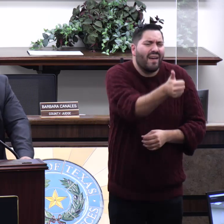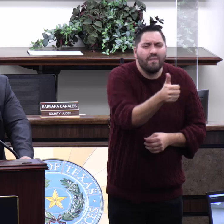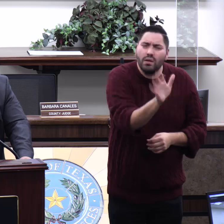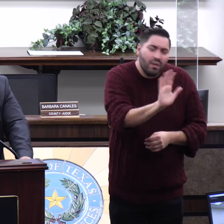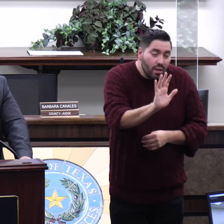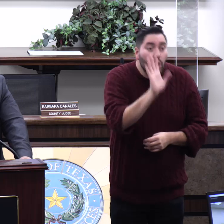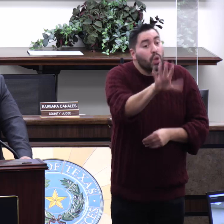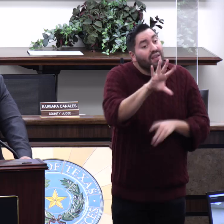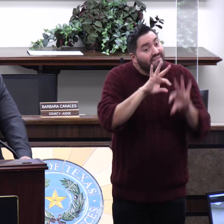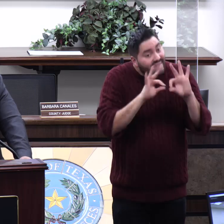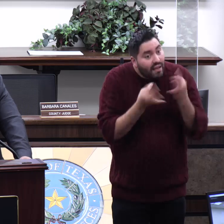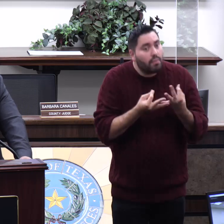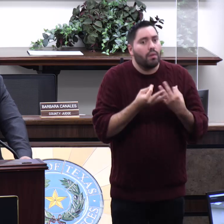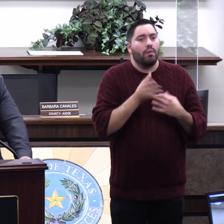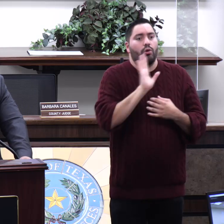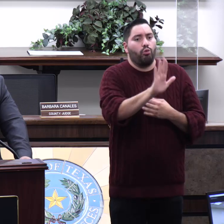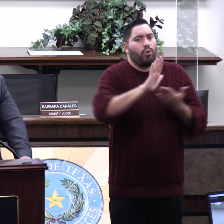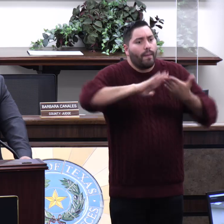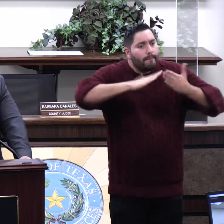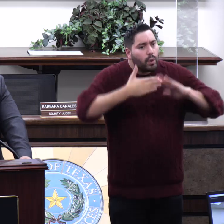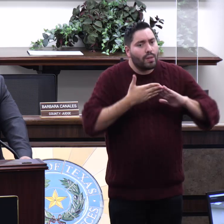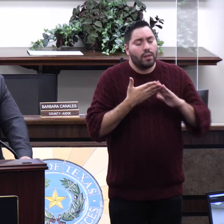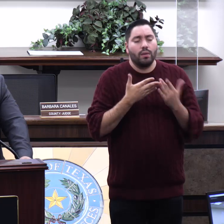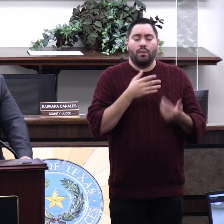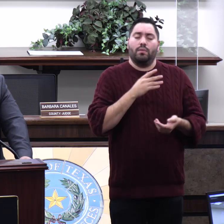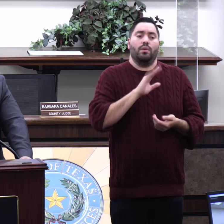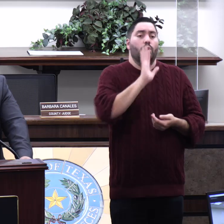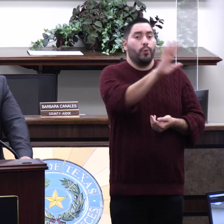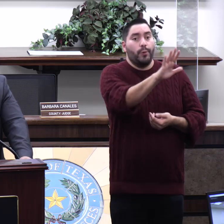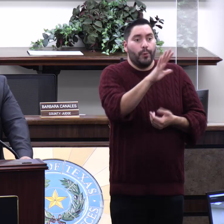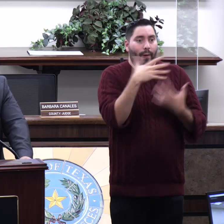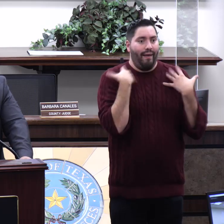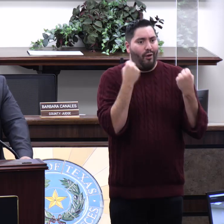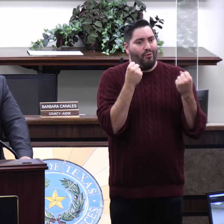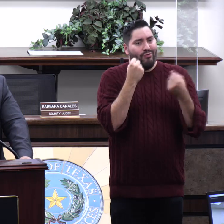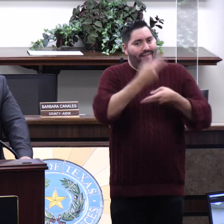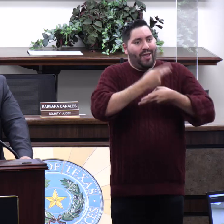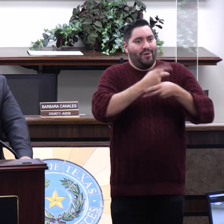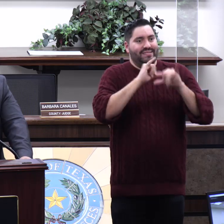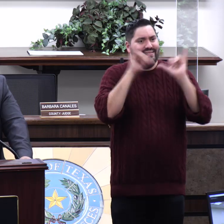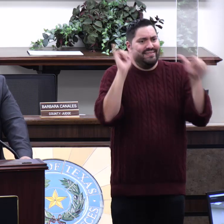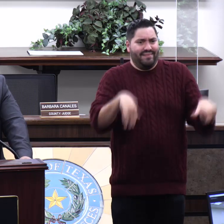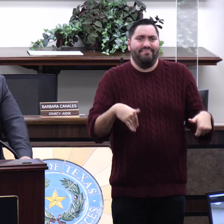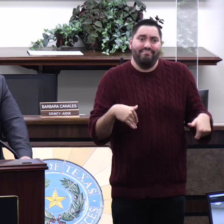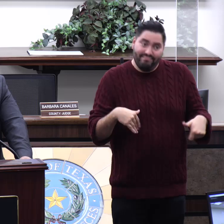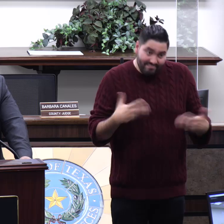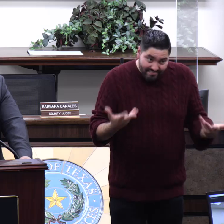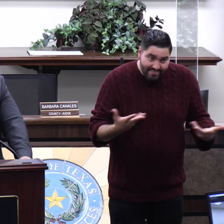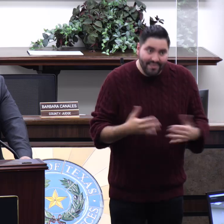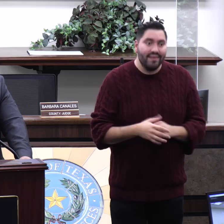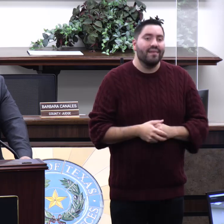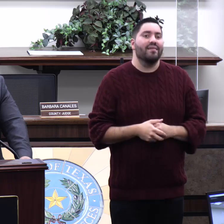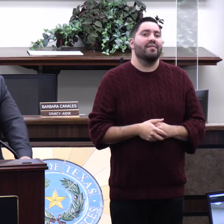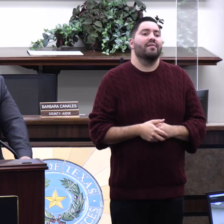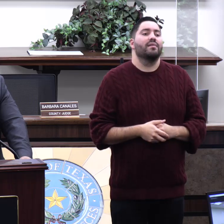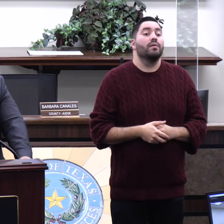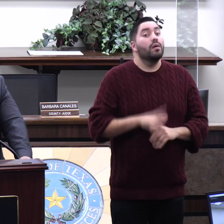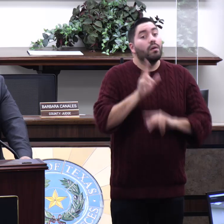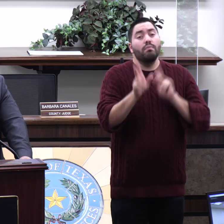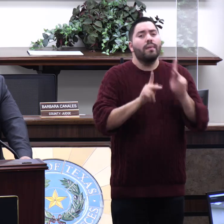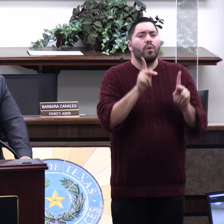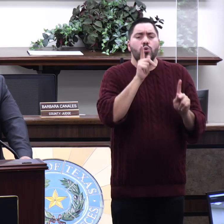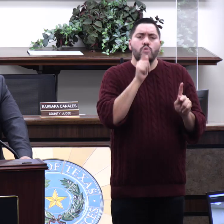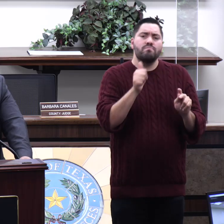make for your family, and it's a choice you make for your community, and it's a choice you make for your healthcare system. And the